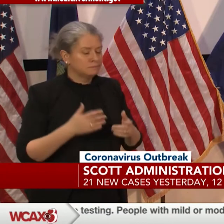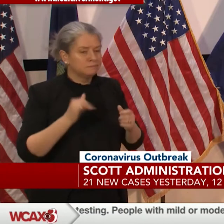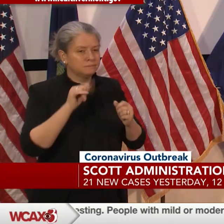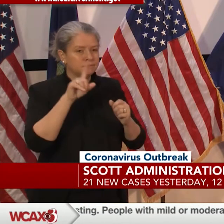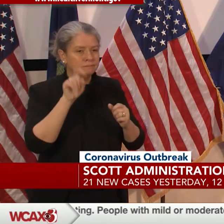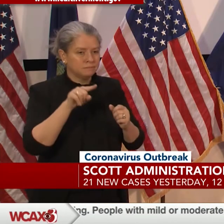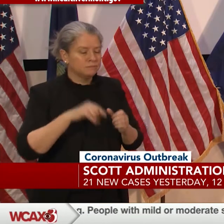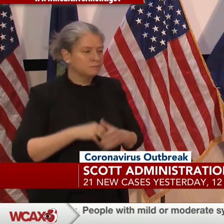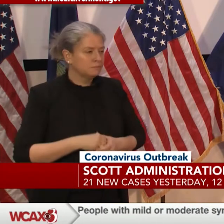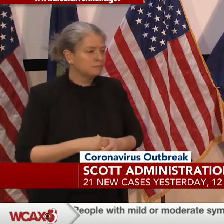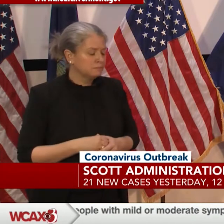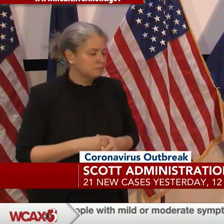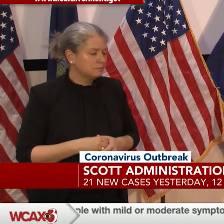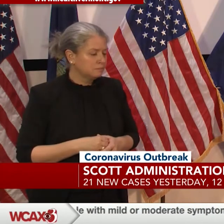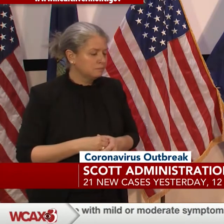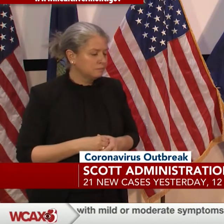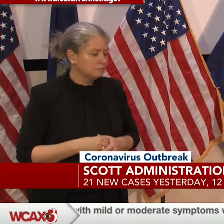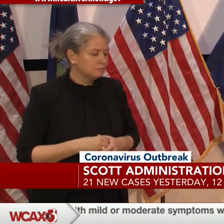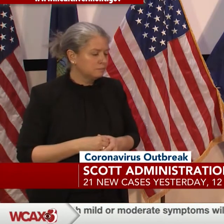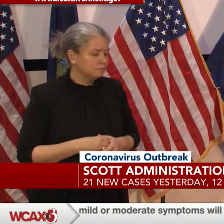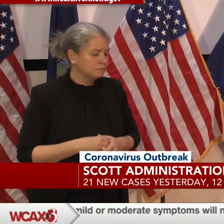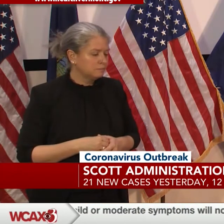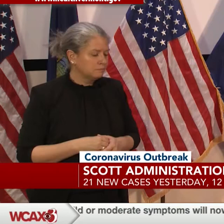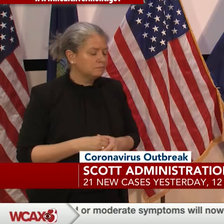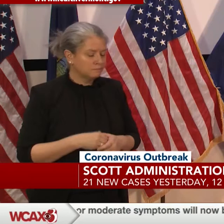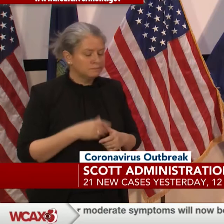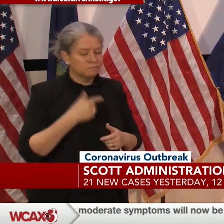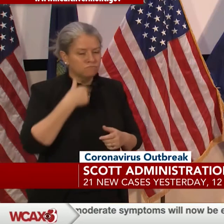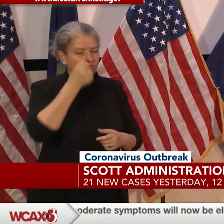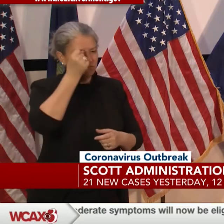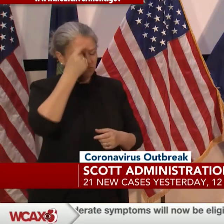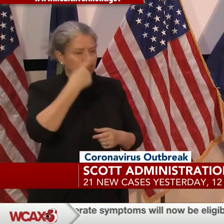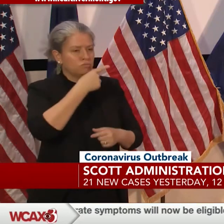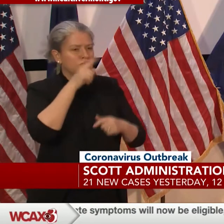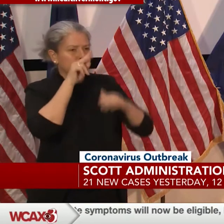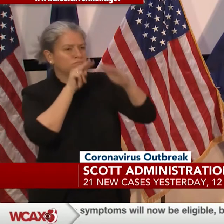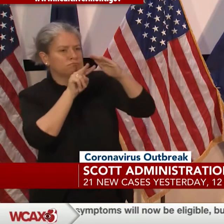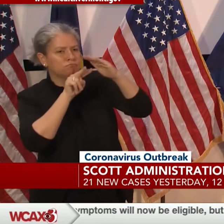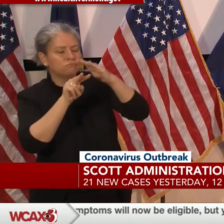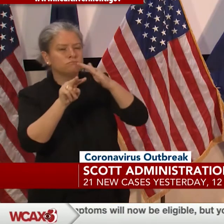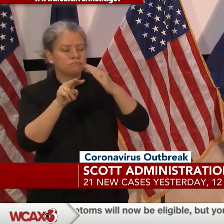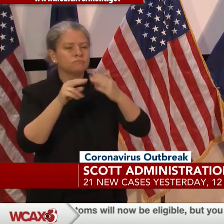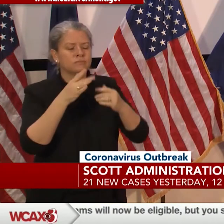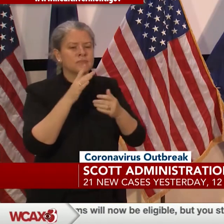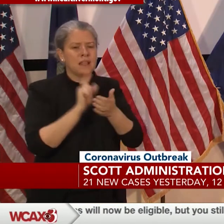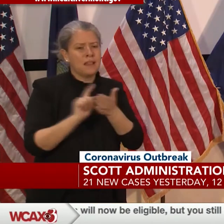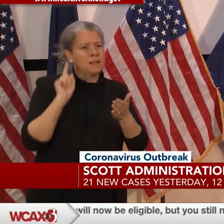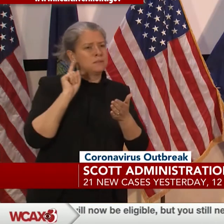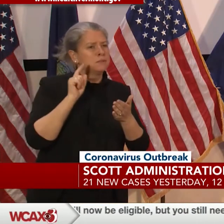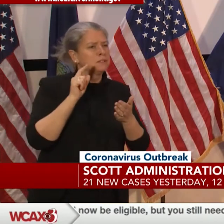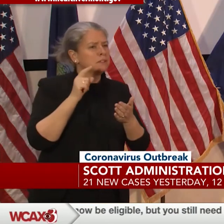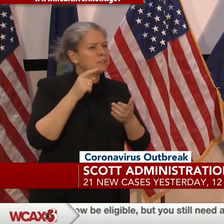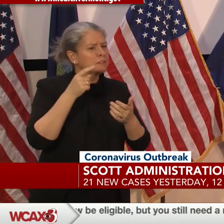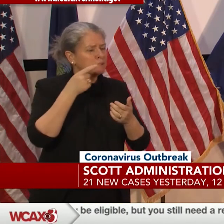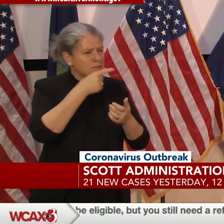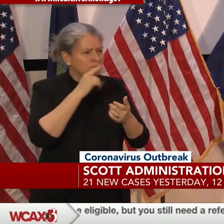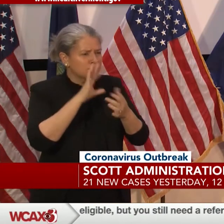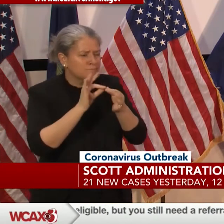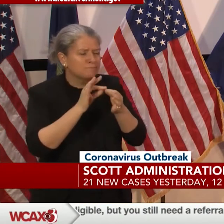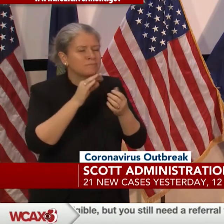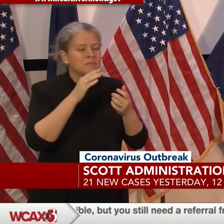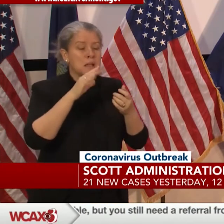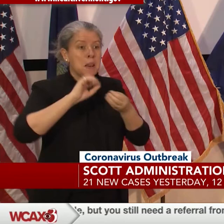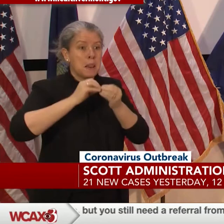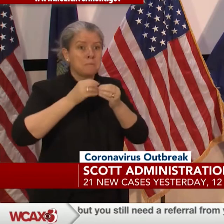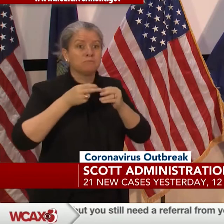My question is for the modeling. At a press conference last week, you spoke about more precise modeling as